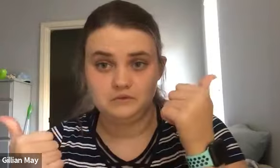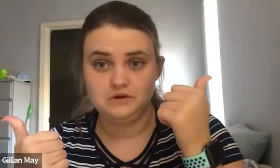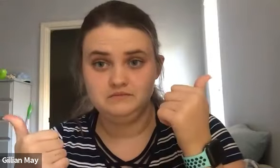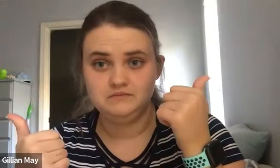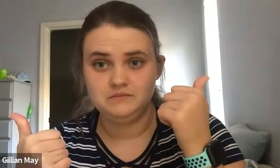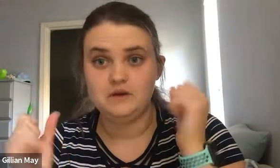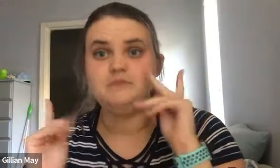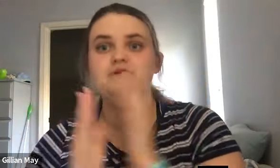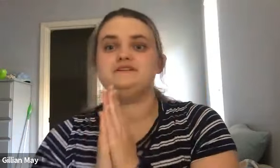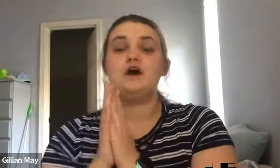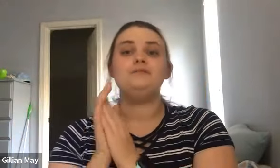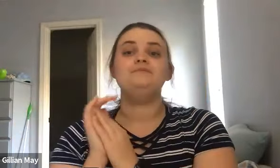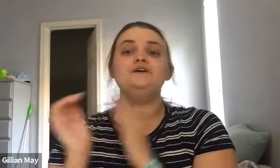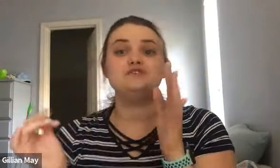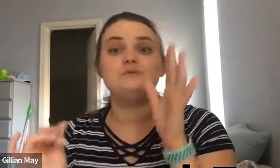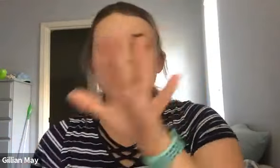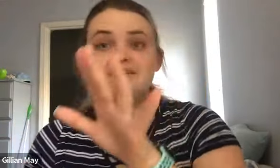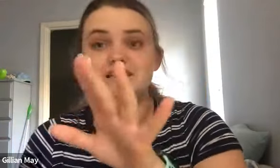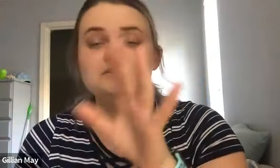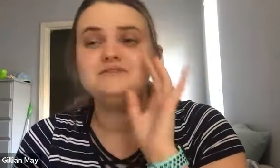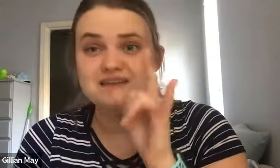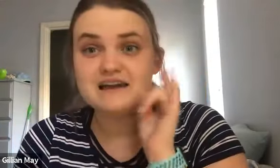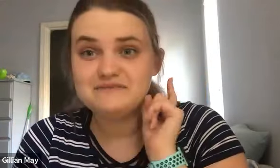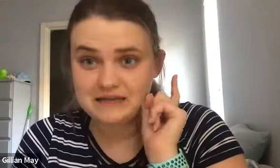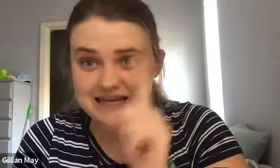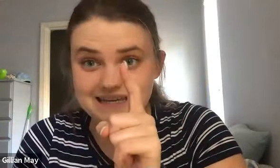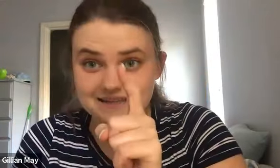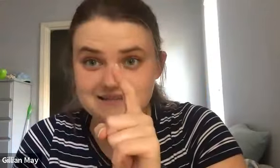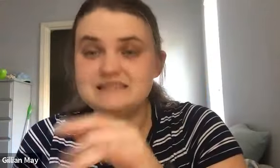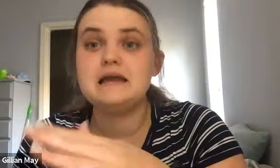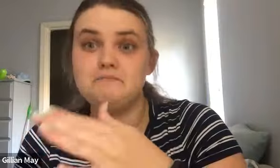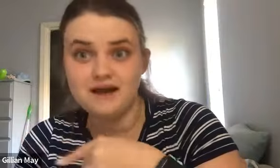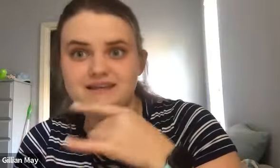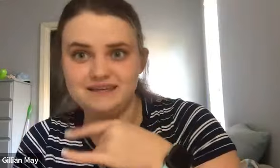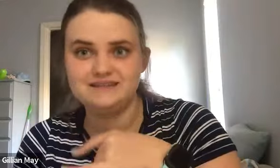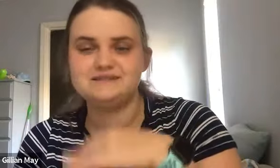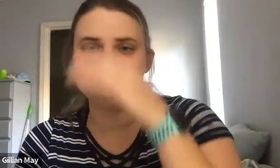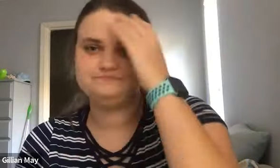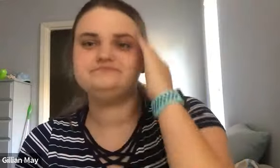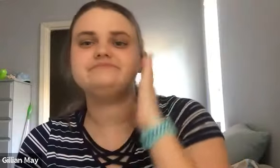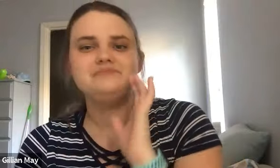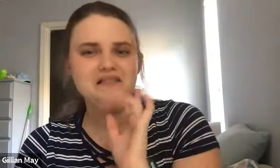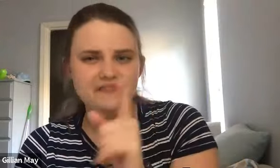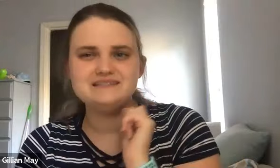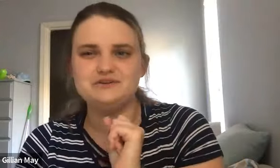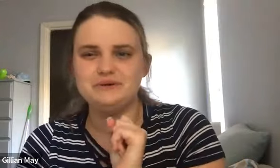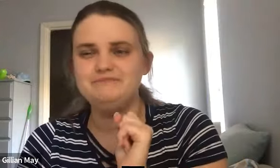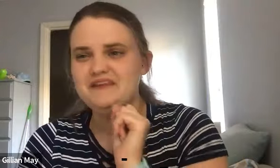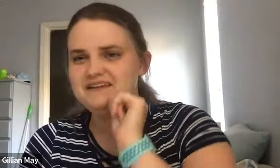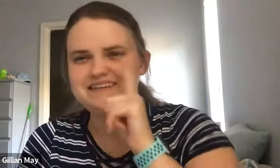Good? Okay, perfect. Oh, so let me tell you the sign for kids, like saying my kids. That's a good one. Didn't